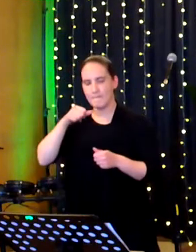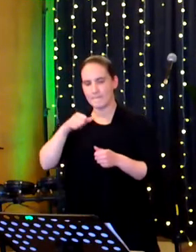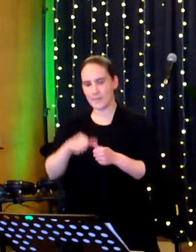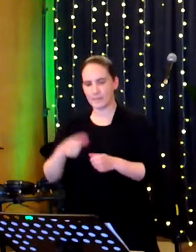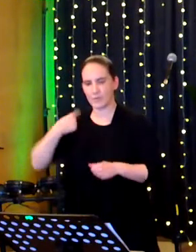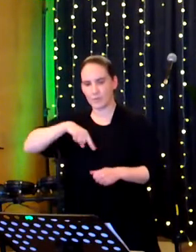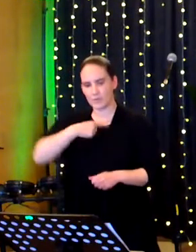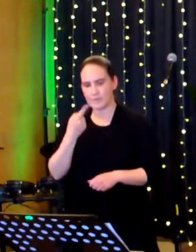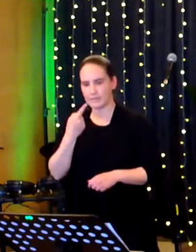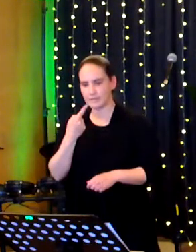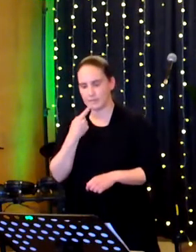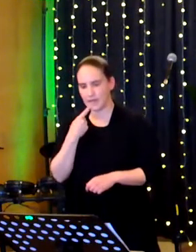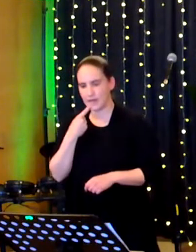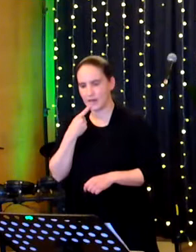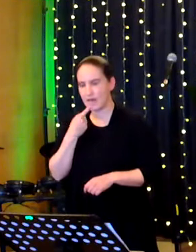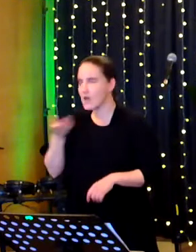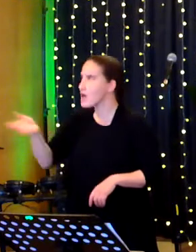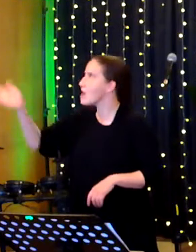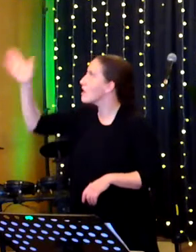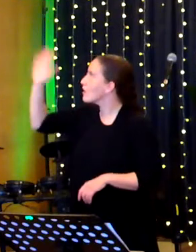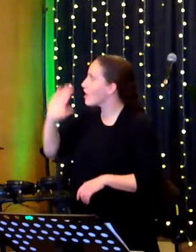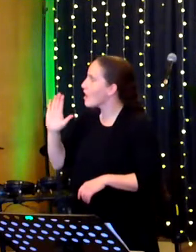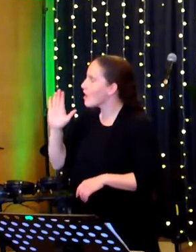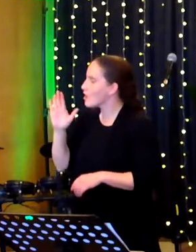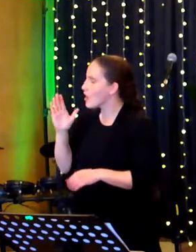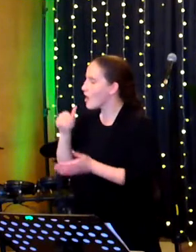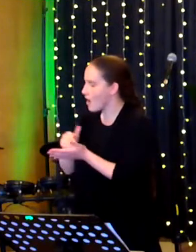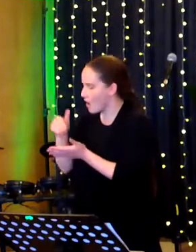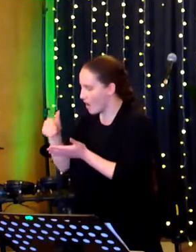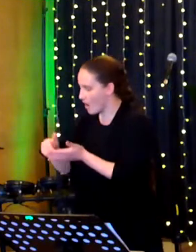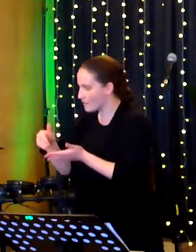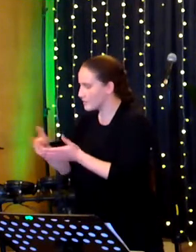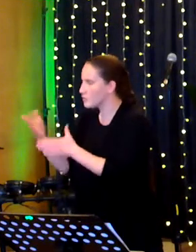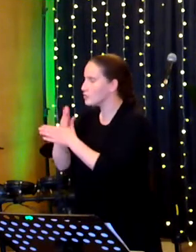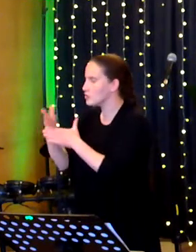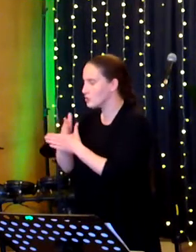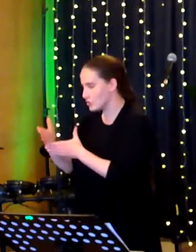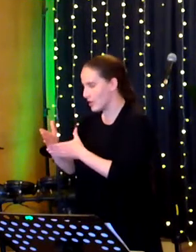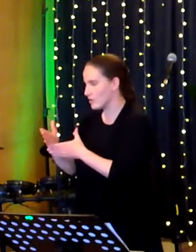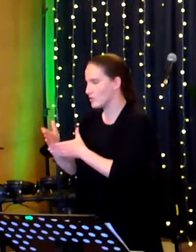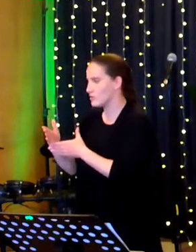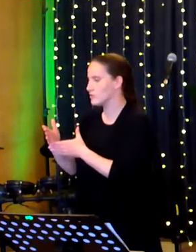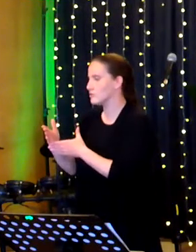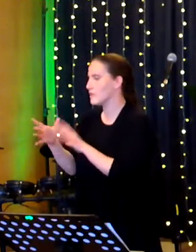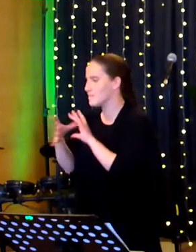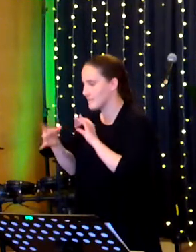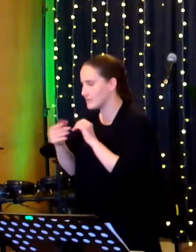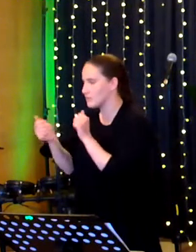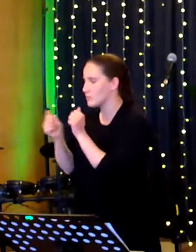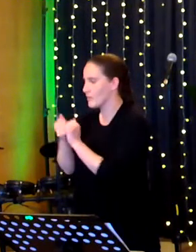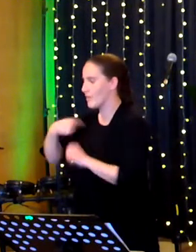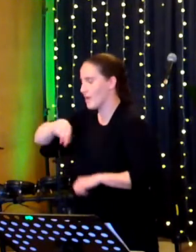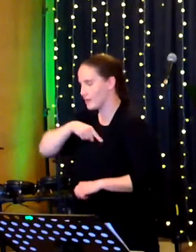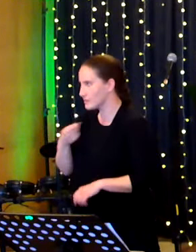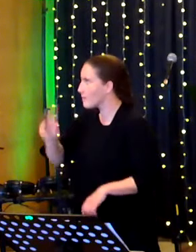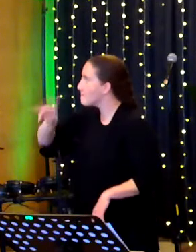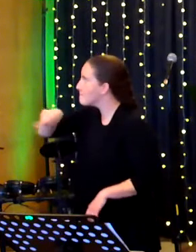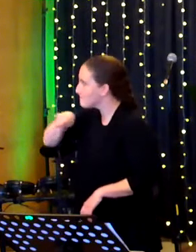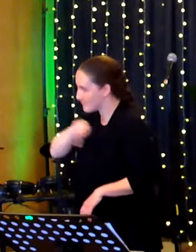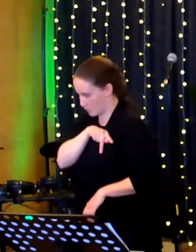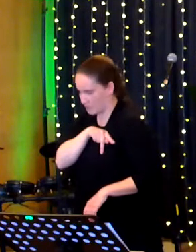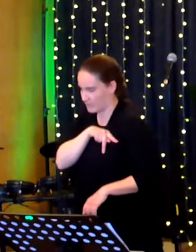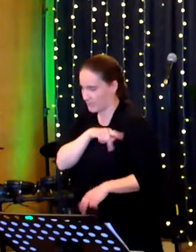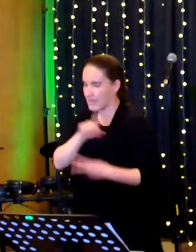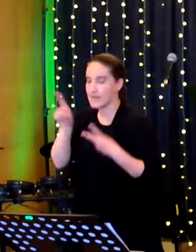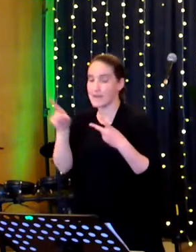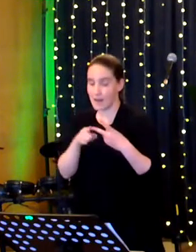God often speaks revelation to us personally. The second thing is God is at work doing far